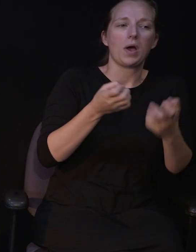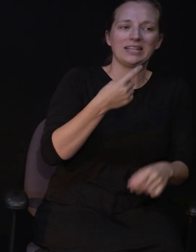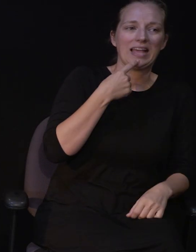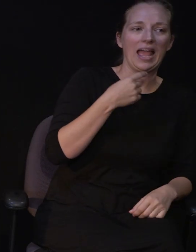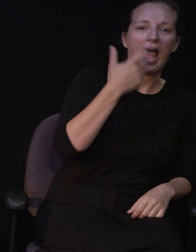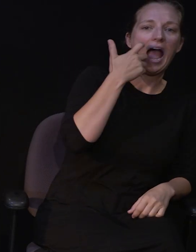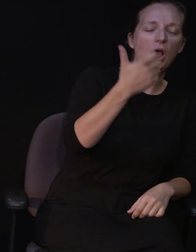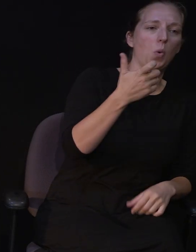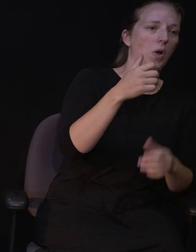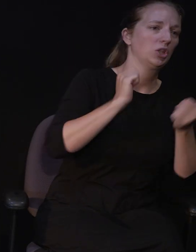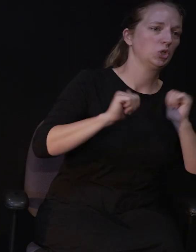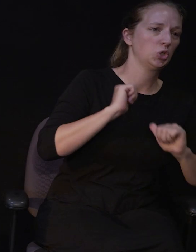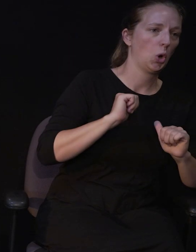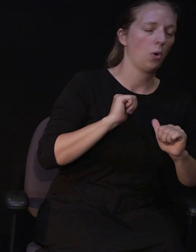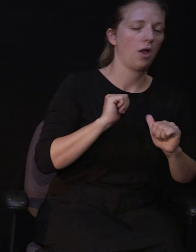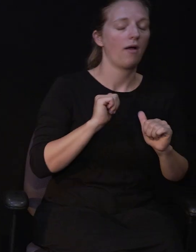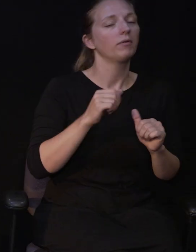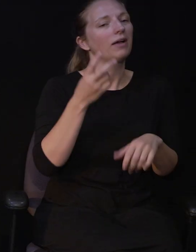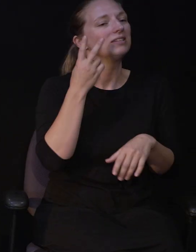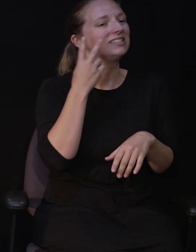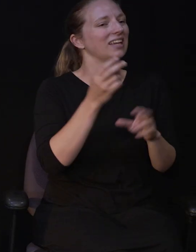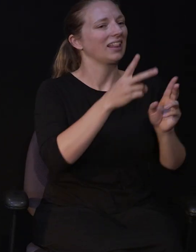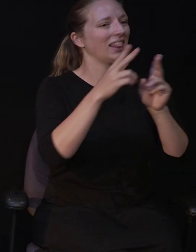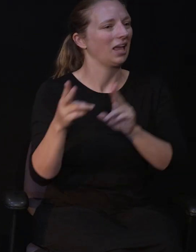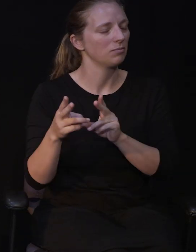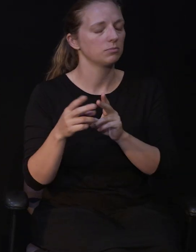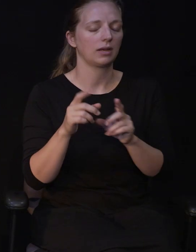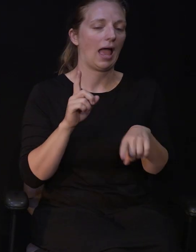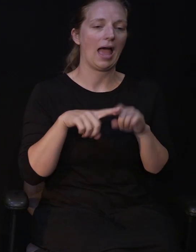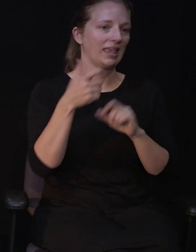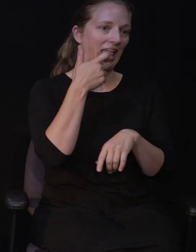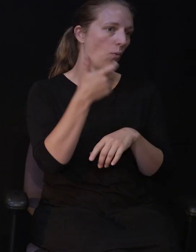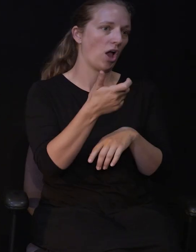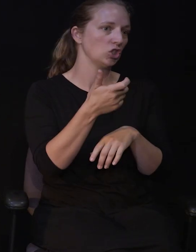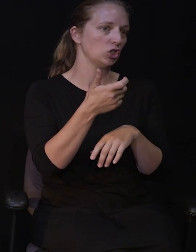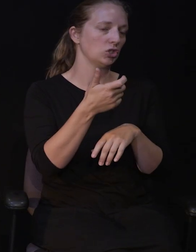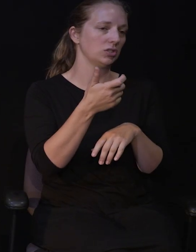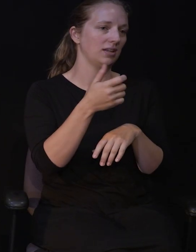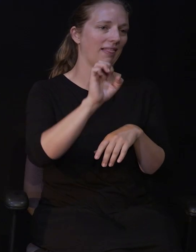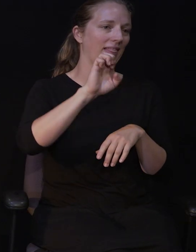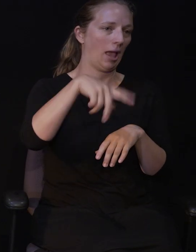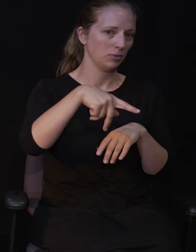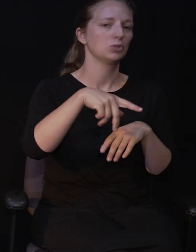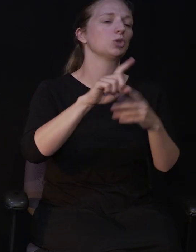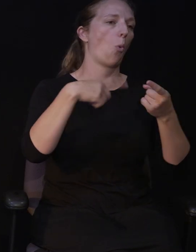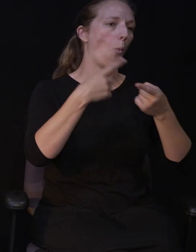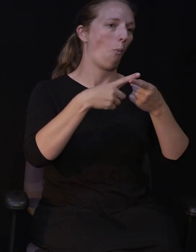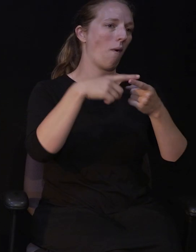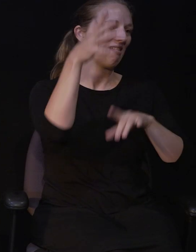clips from it. I cannot watch the episode where the dad dies on the episode. Yeah. Michael Eisner, again, good